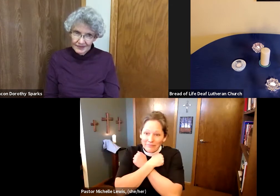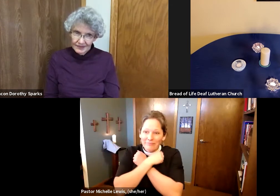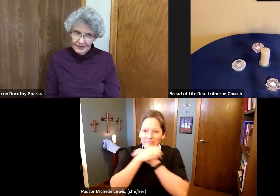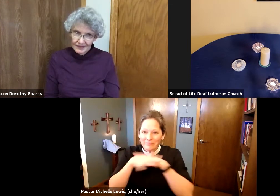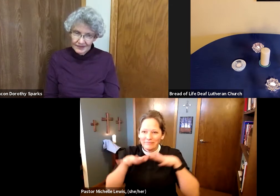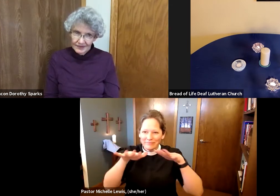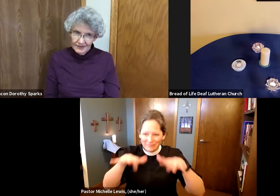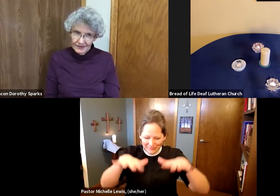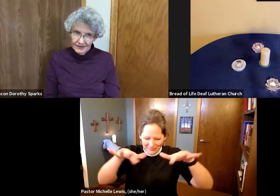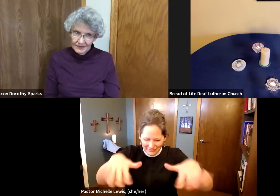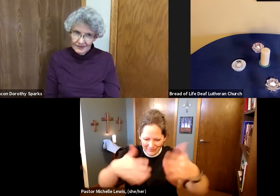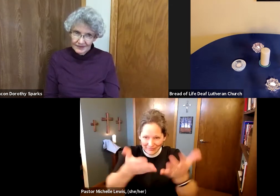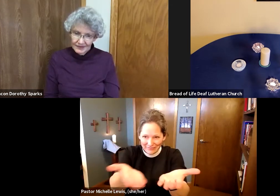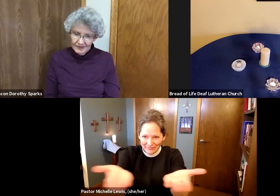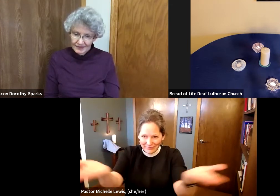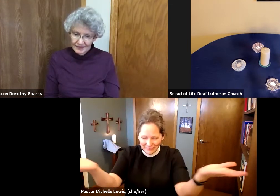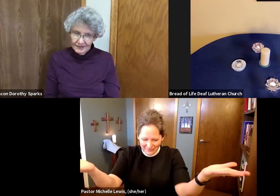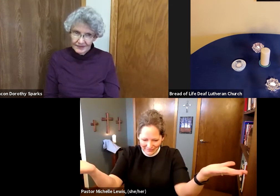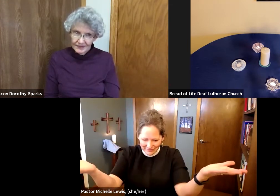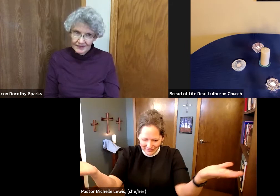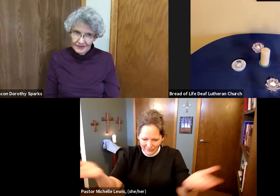The love of God.